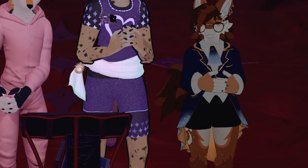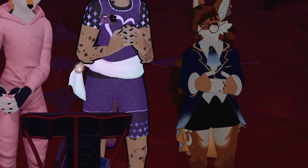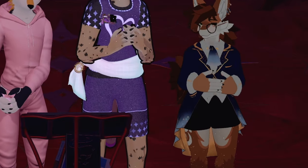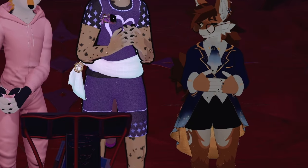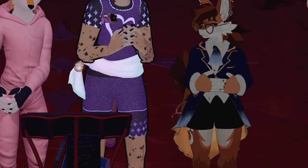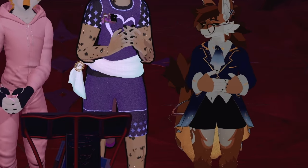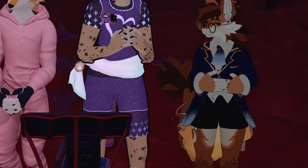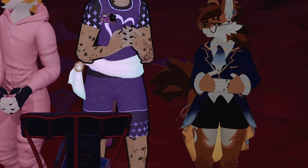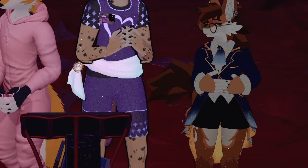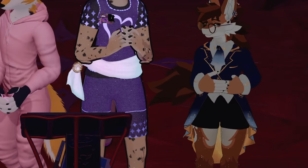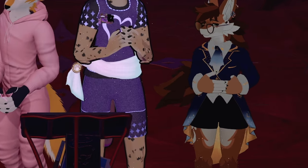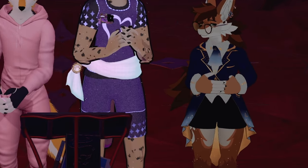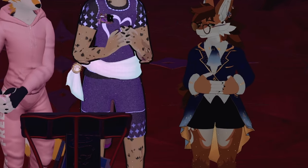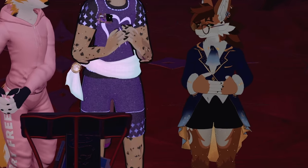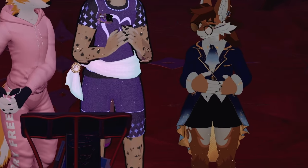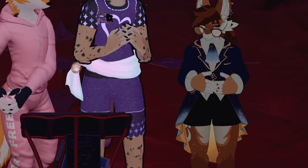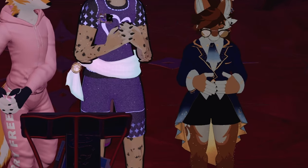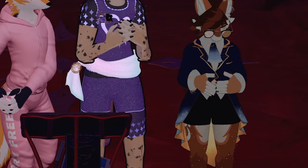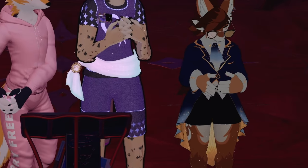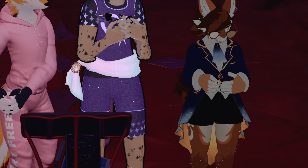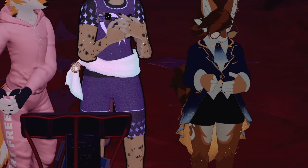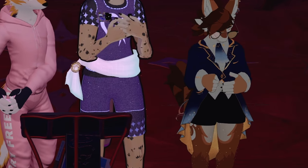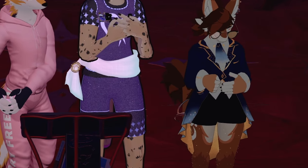Thumb Params OSC is made by